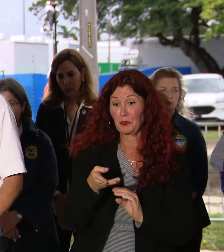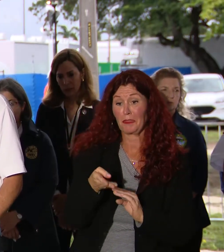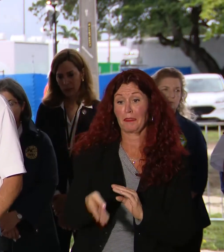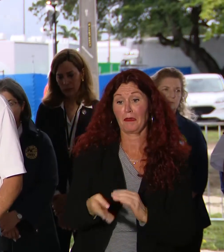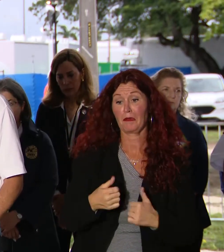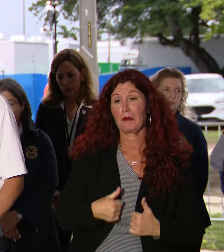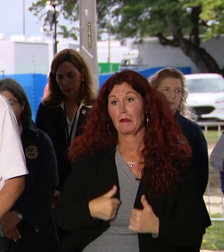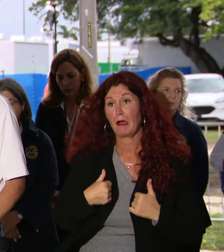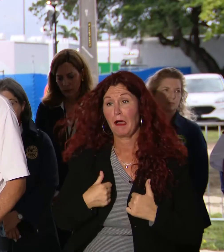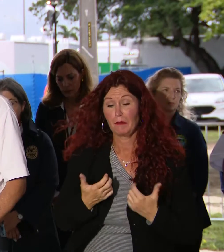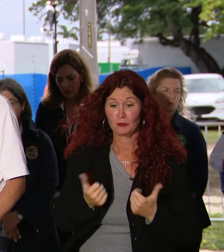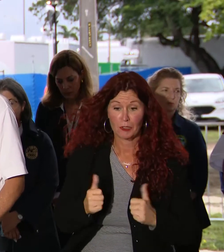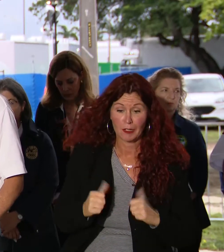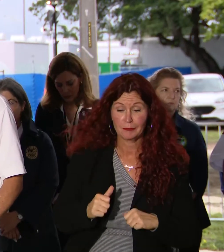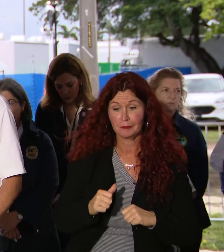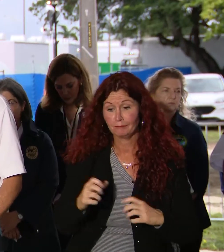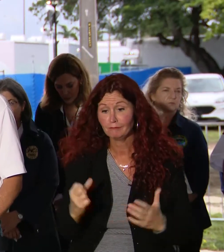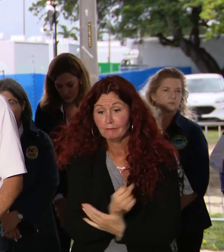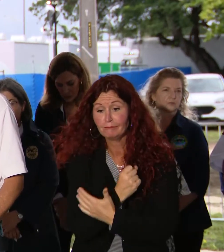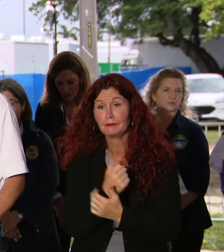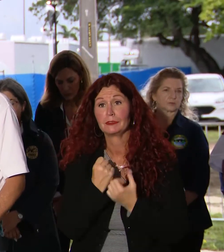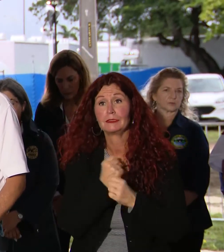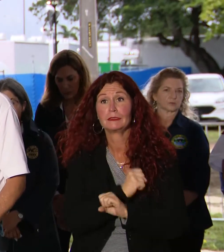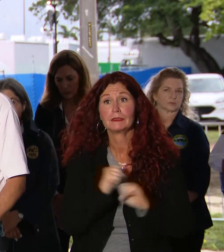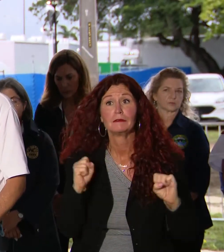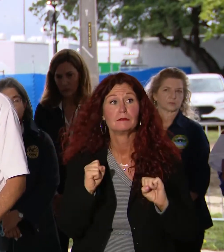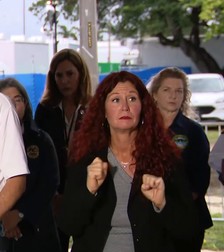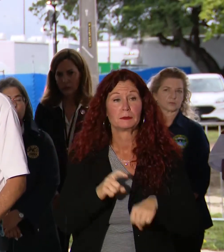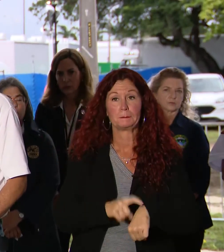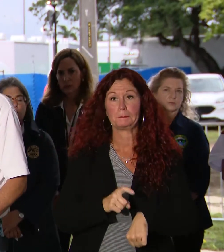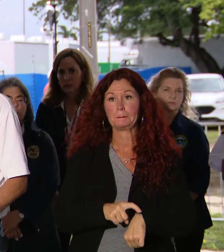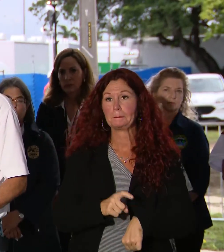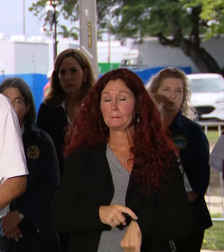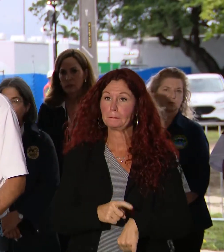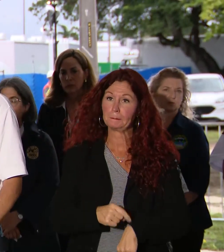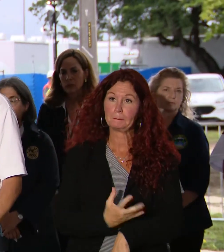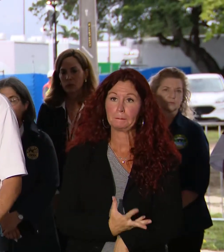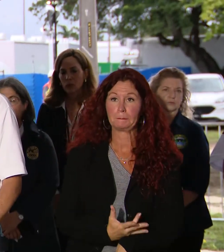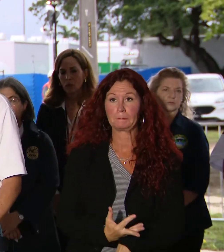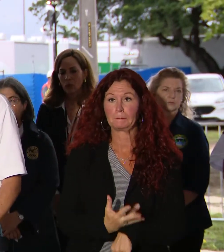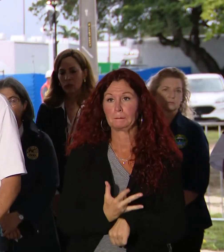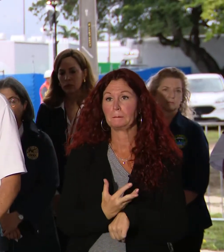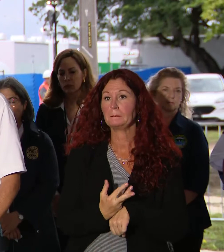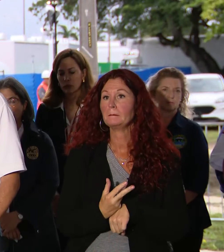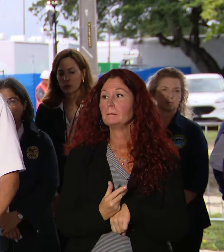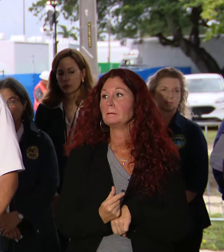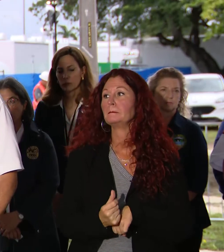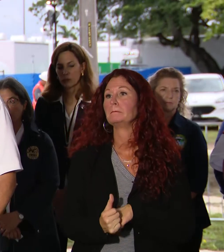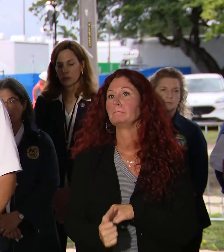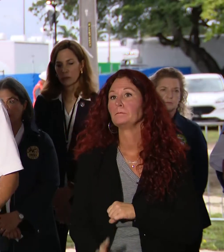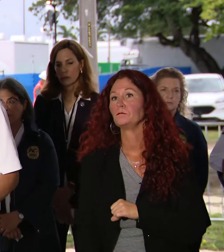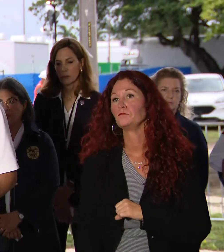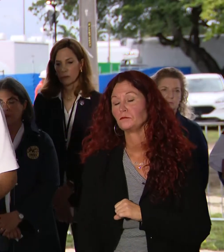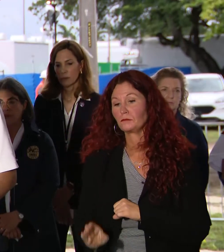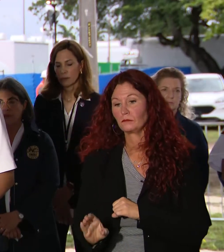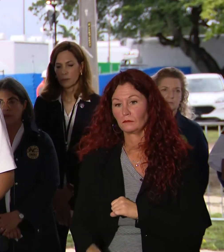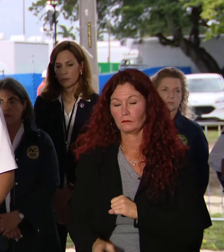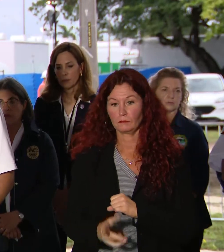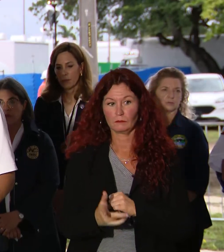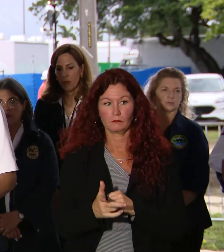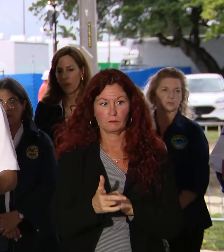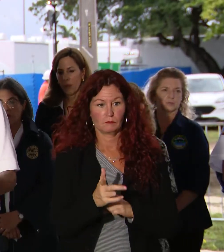appreciated by me, the residents of Surfside, but the families who are suffering unimaginable